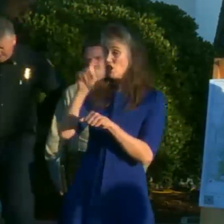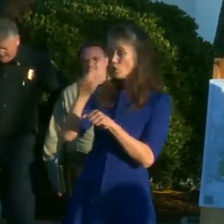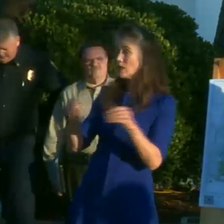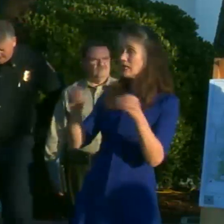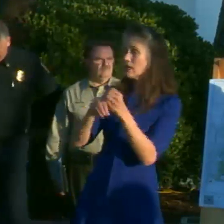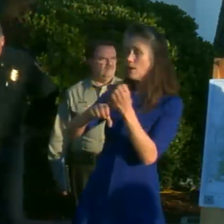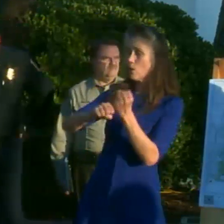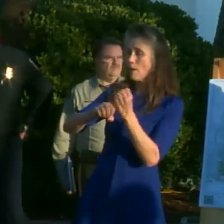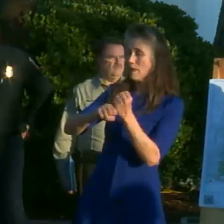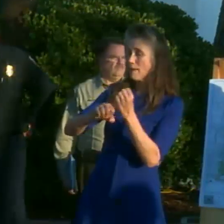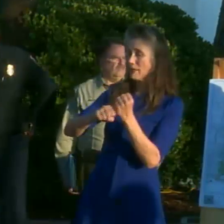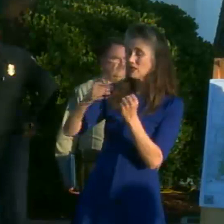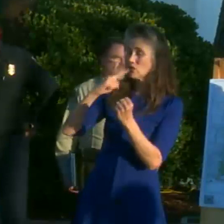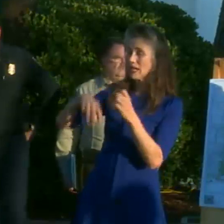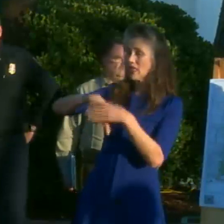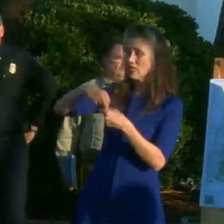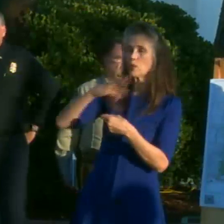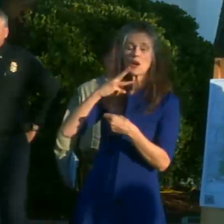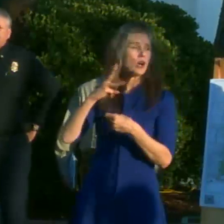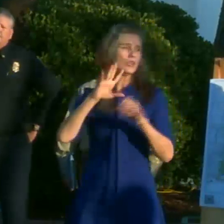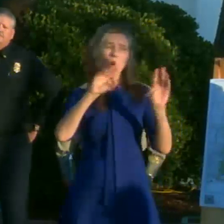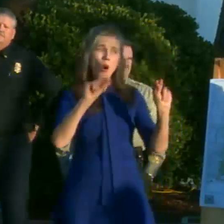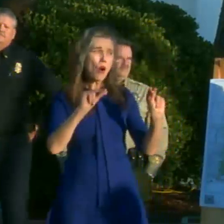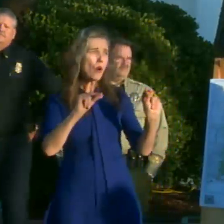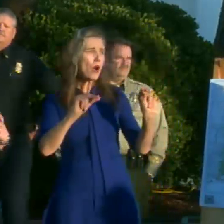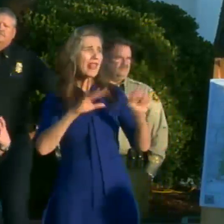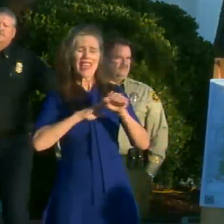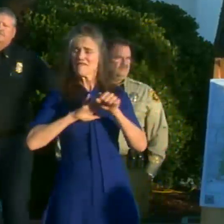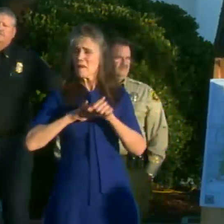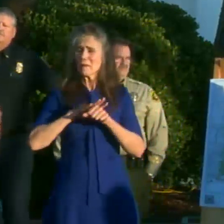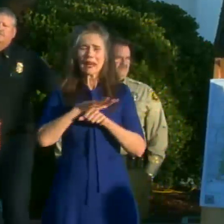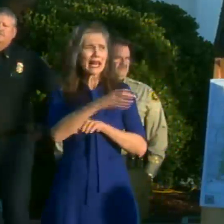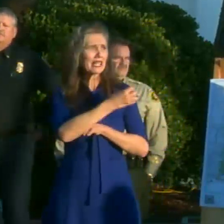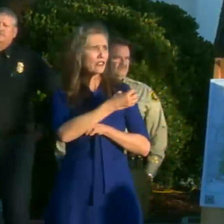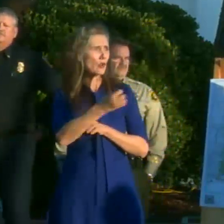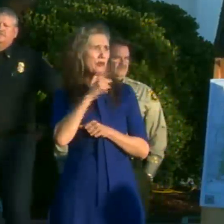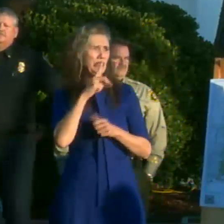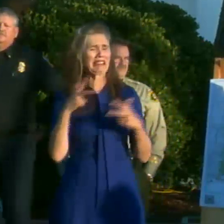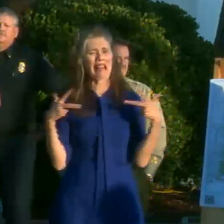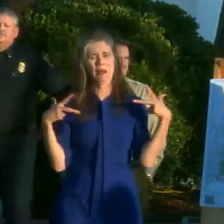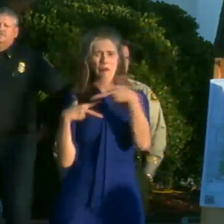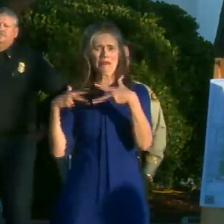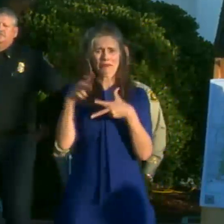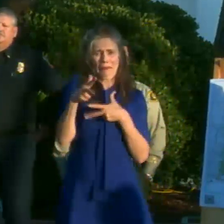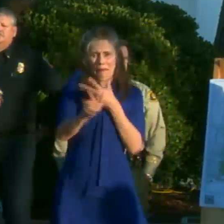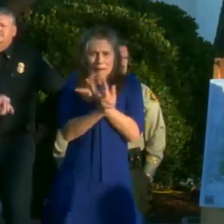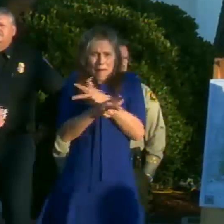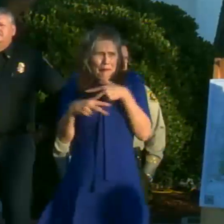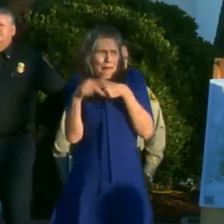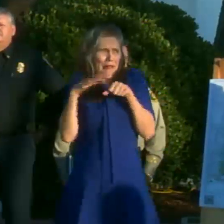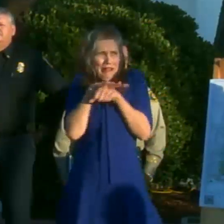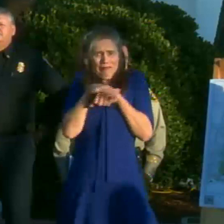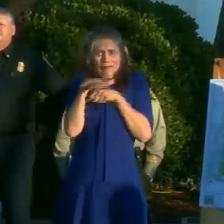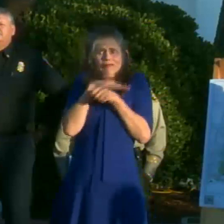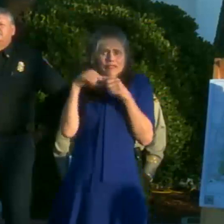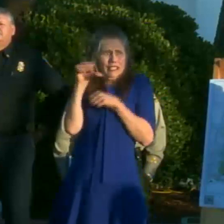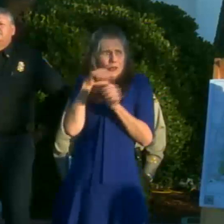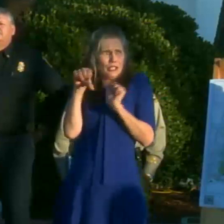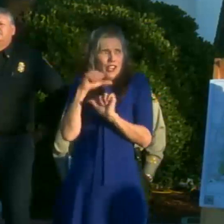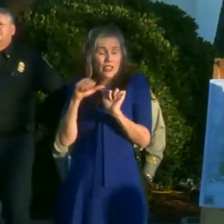No, like I said, they have plenty of equipment. They're running into each other. I mean, when I was over it, there